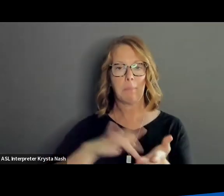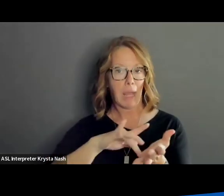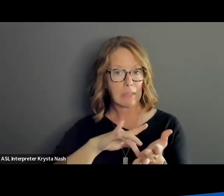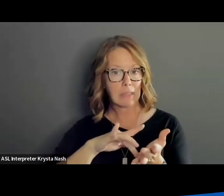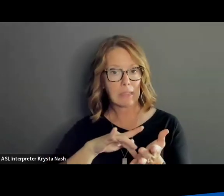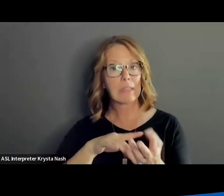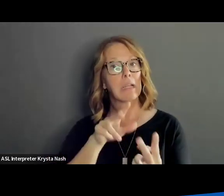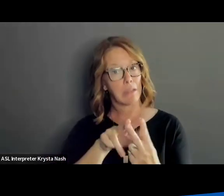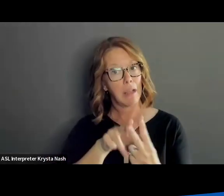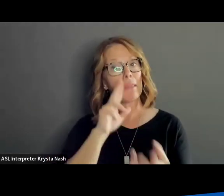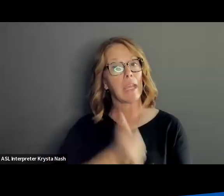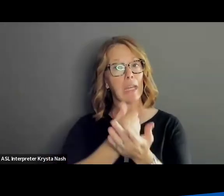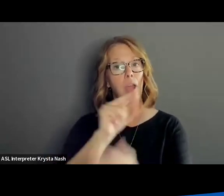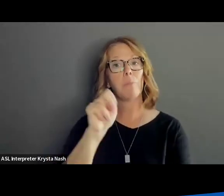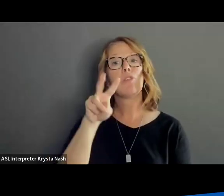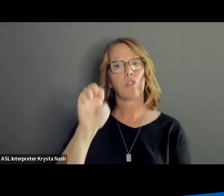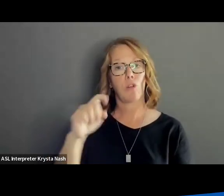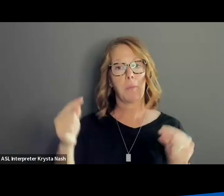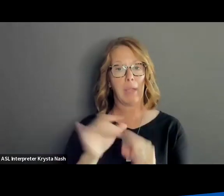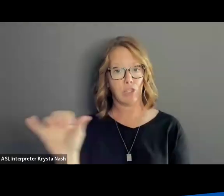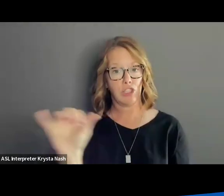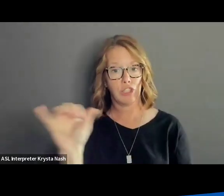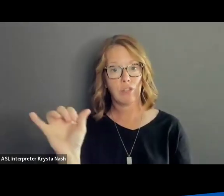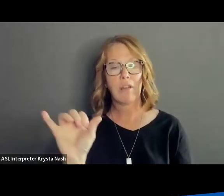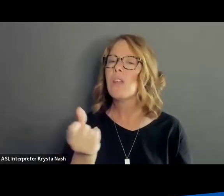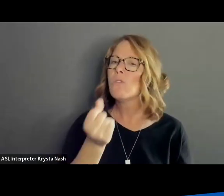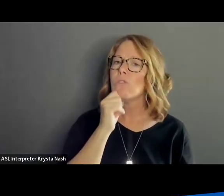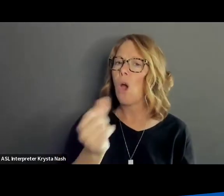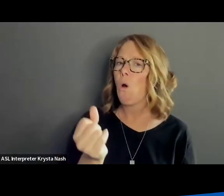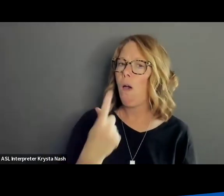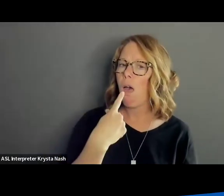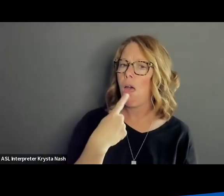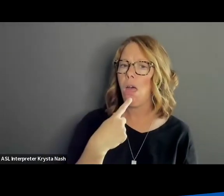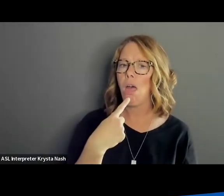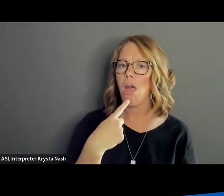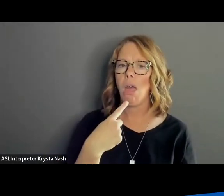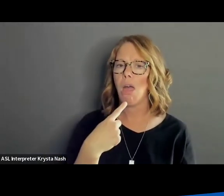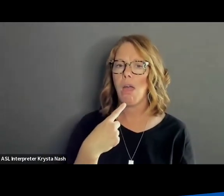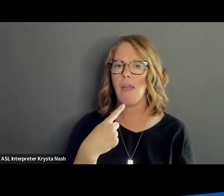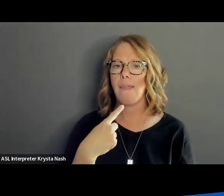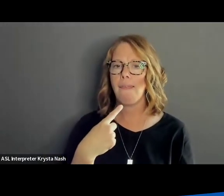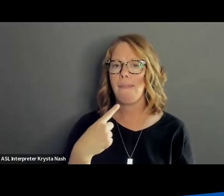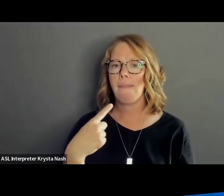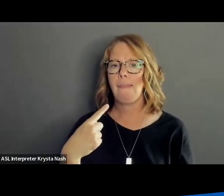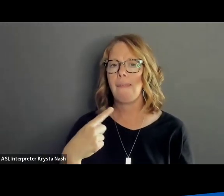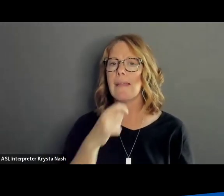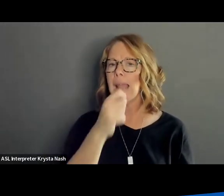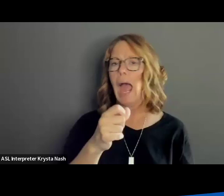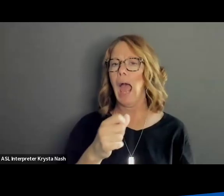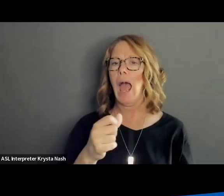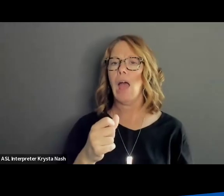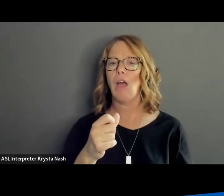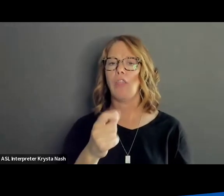They treat neuropathic pain. Now, you don't take them in the strength that's needed to treat depression